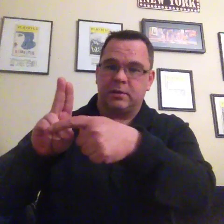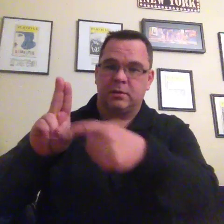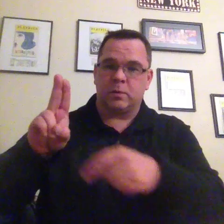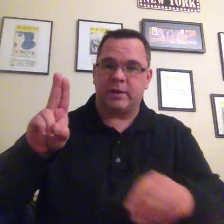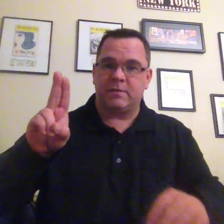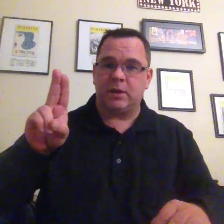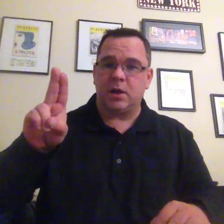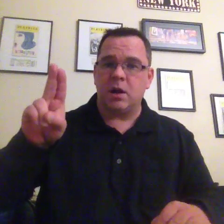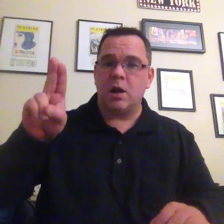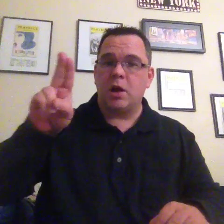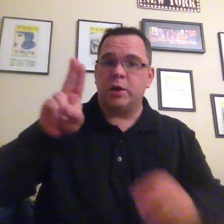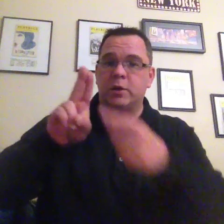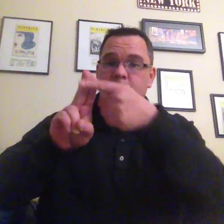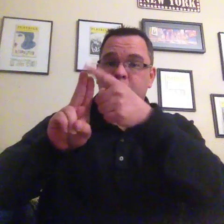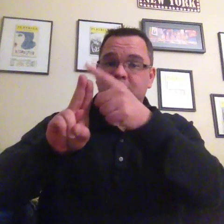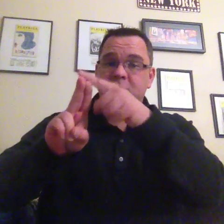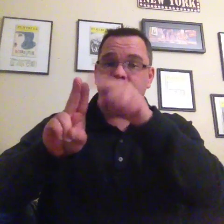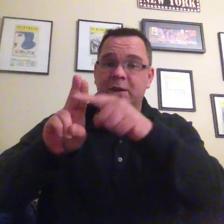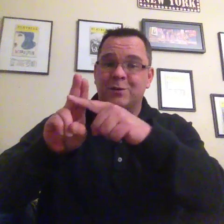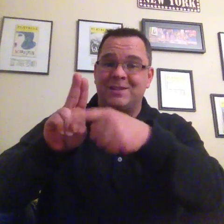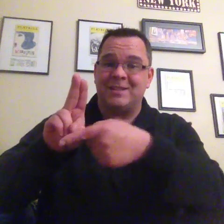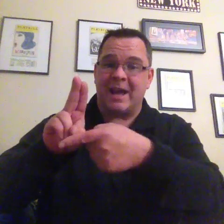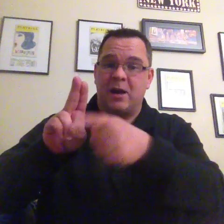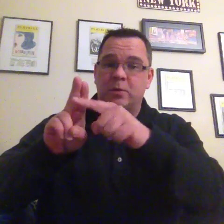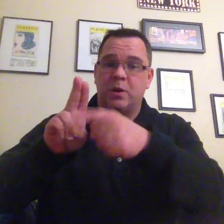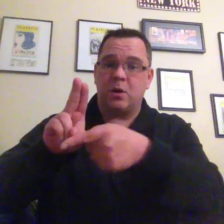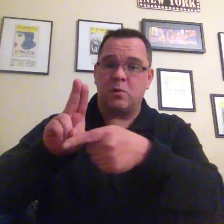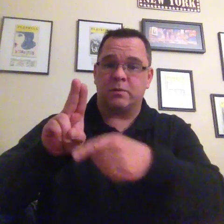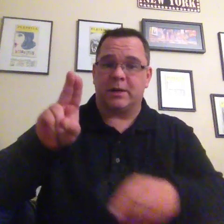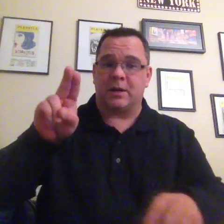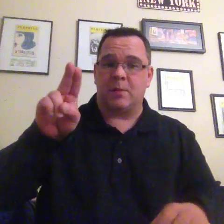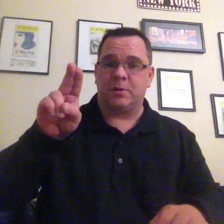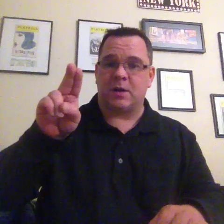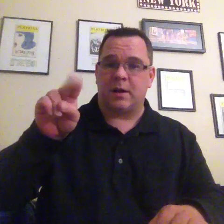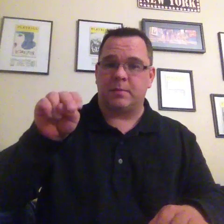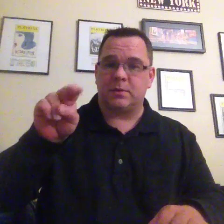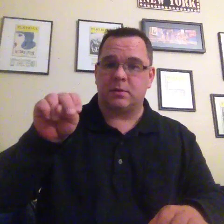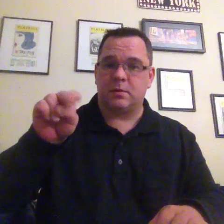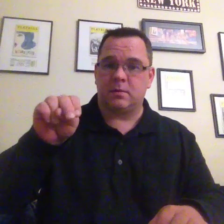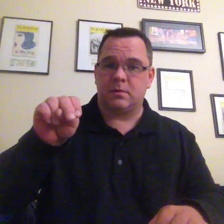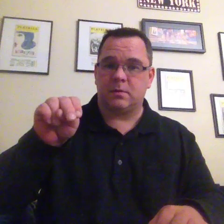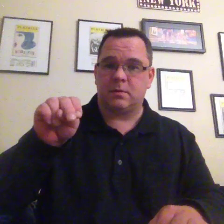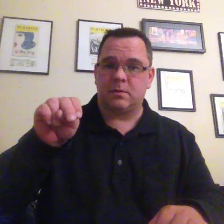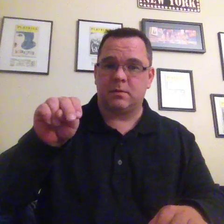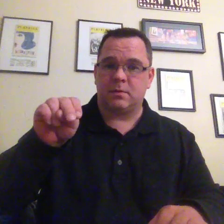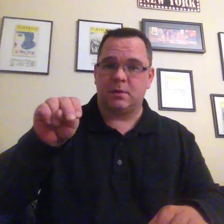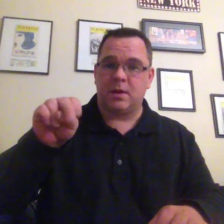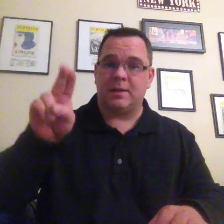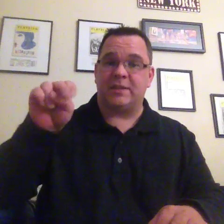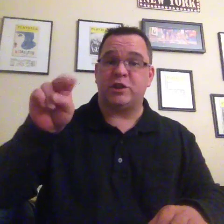the ring finger. You're going to bring these two fingers down over it a couple times. That's